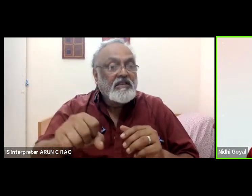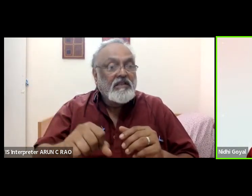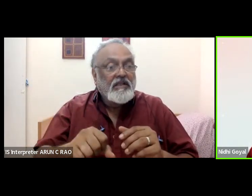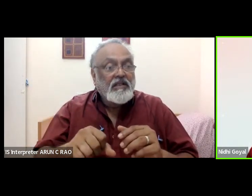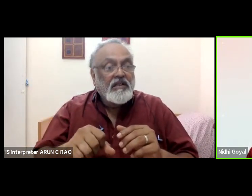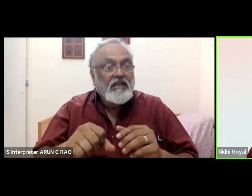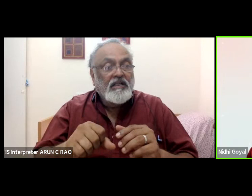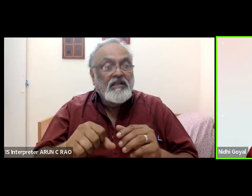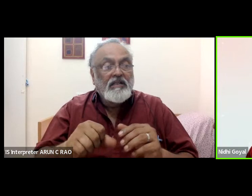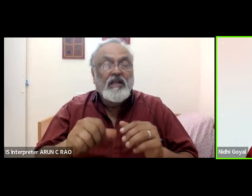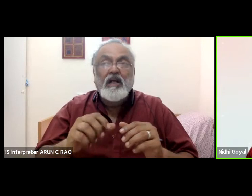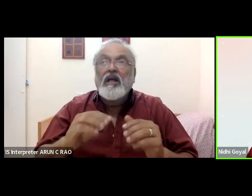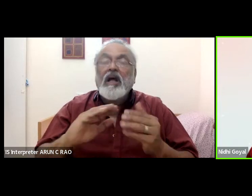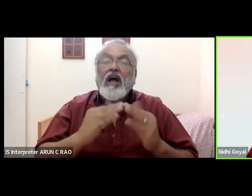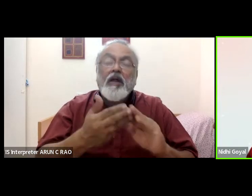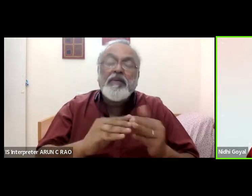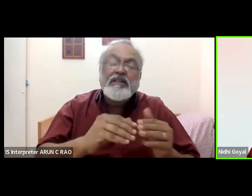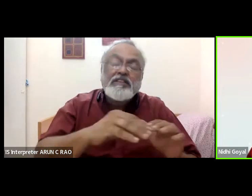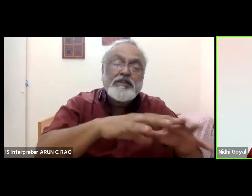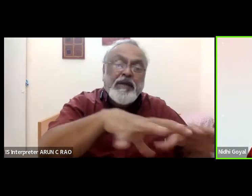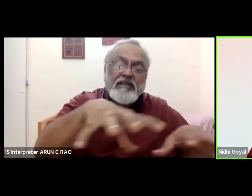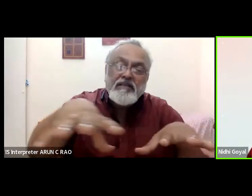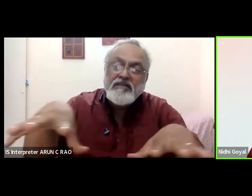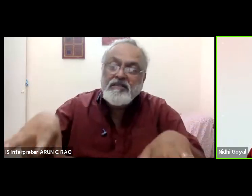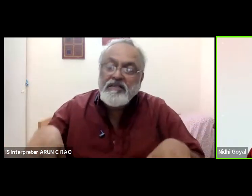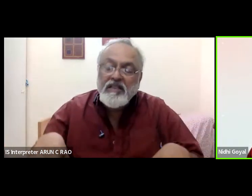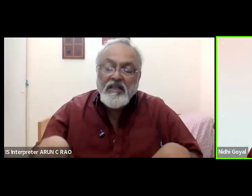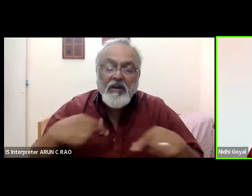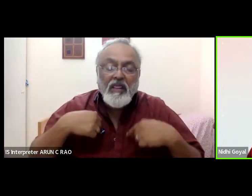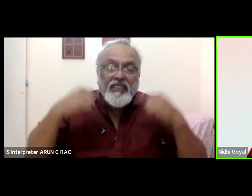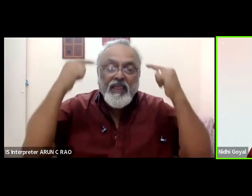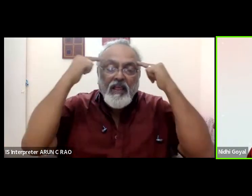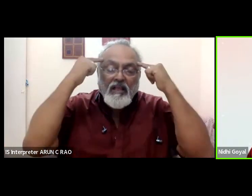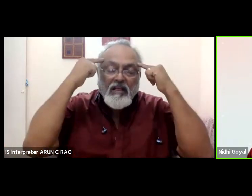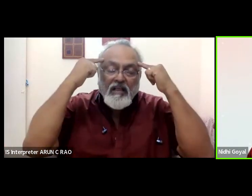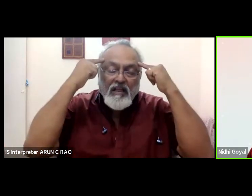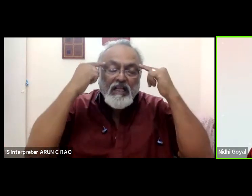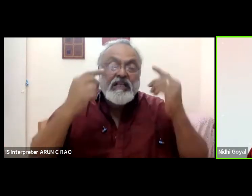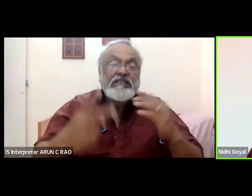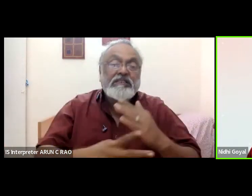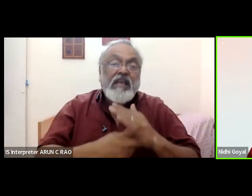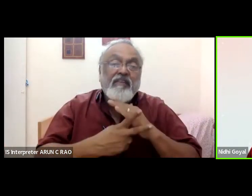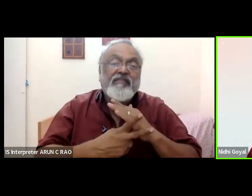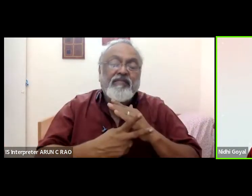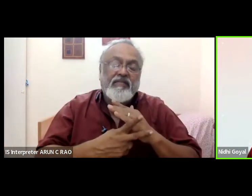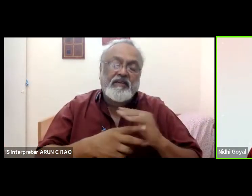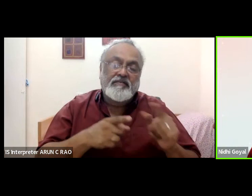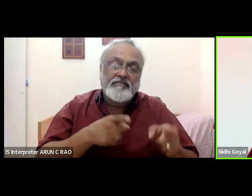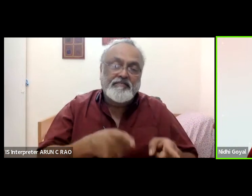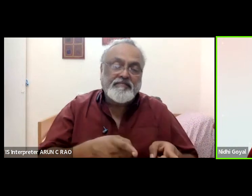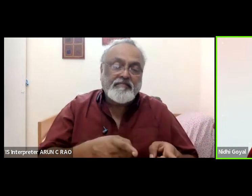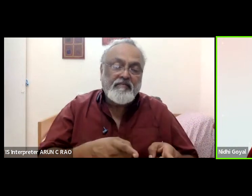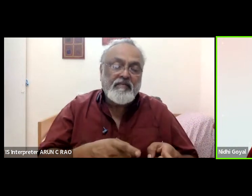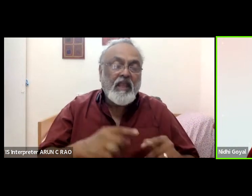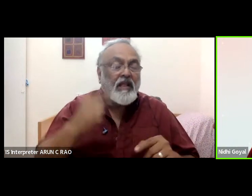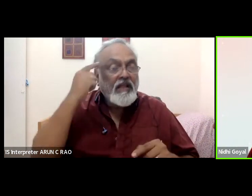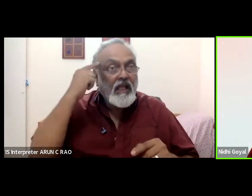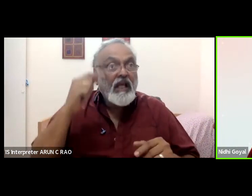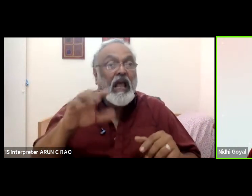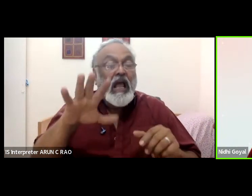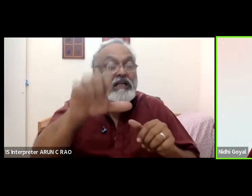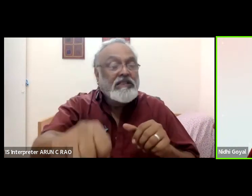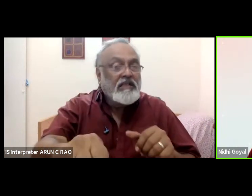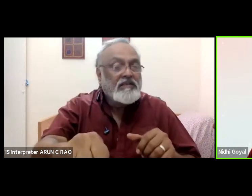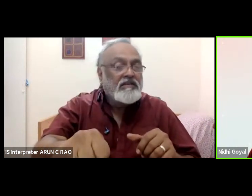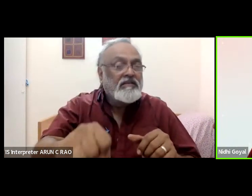is urban spaces, is thinking about safety and accessibility together. So when we only talk about accessibility, we are leaving